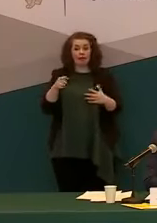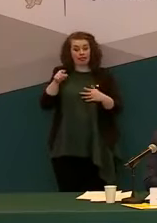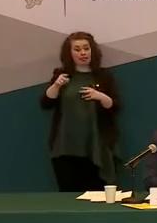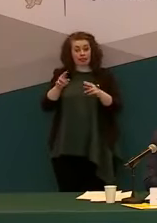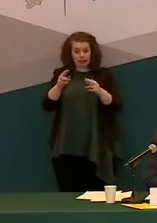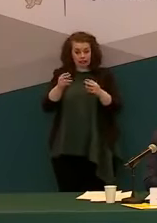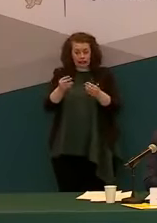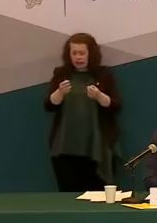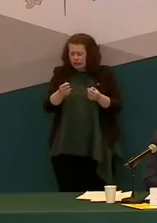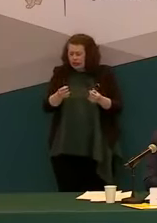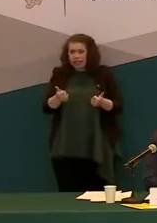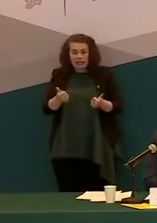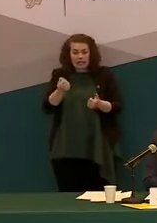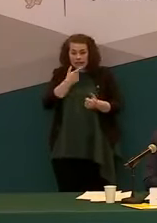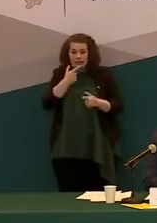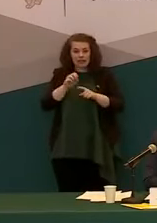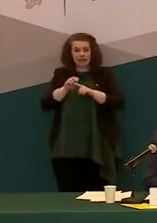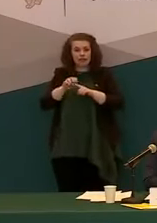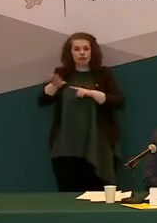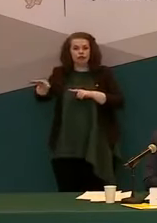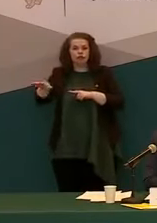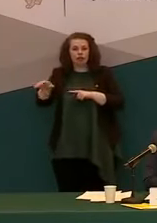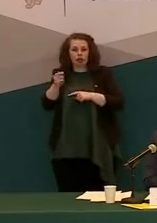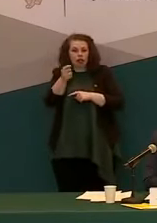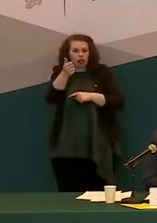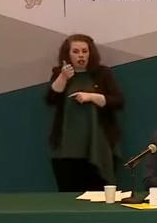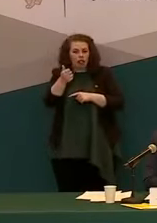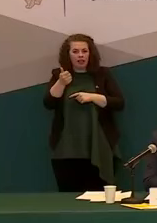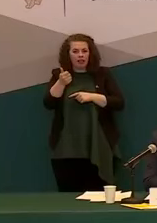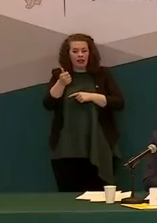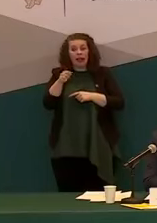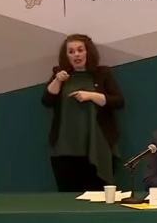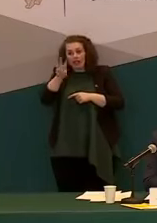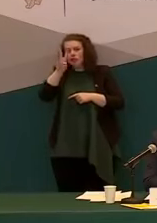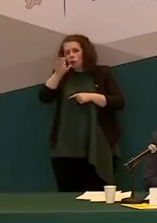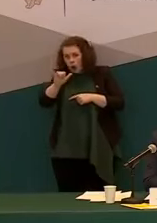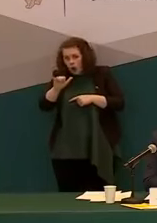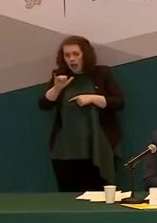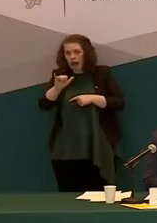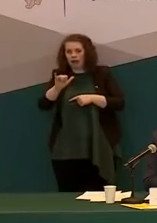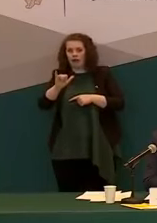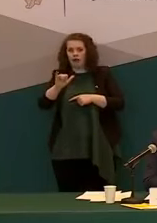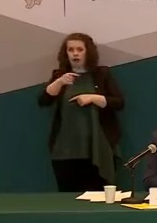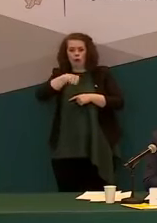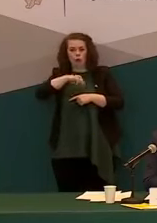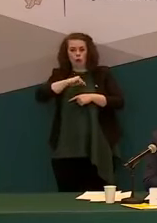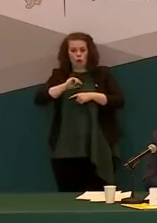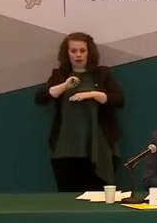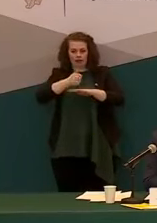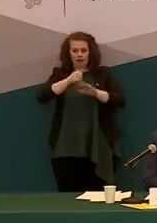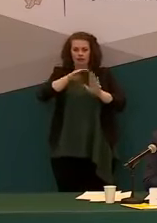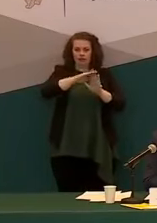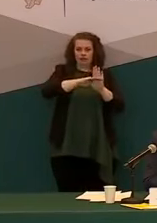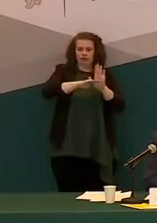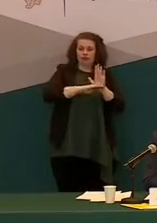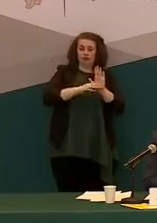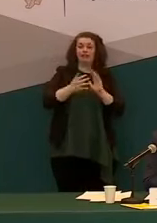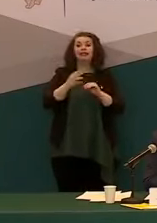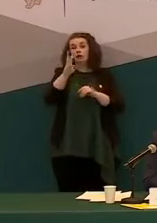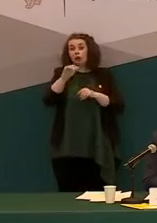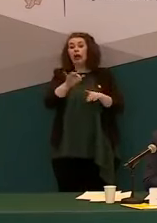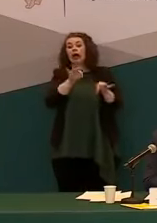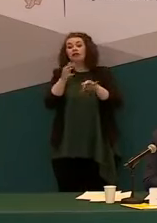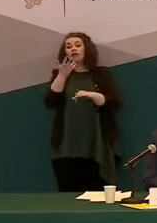transmit it. And it's for that reason that whatever changes that might occur after the 5th of May have to be very,